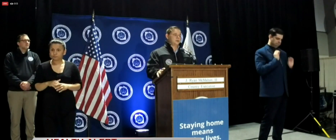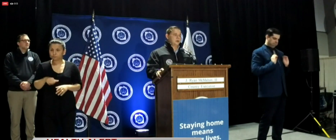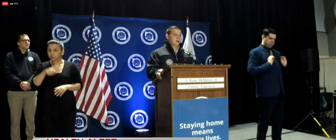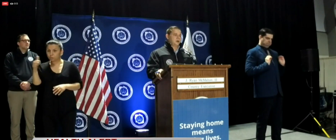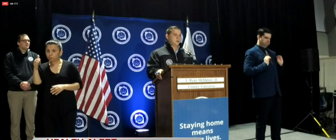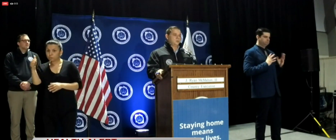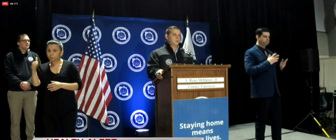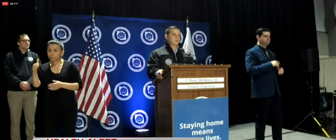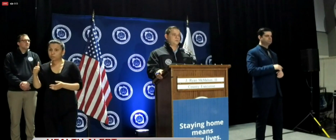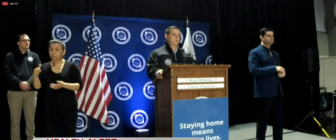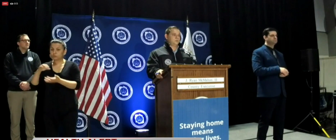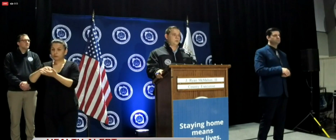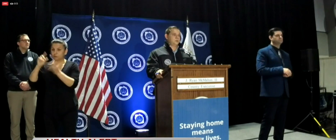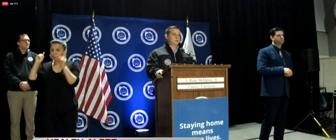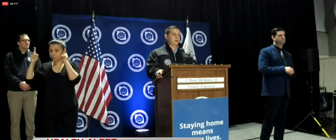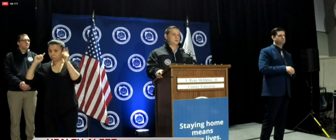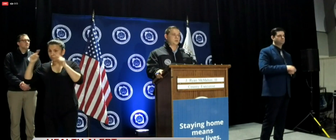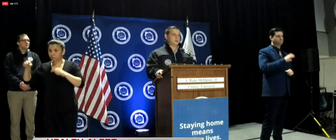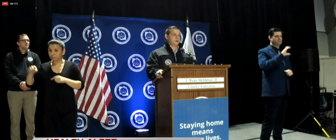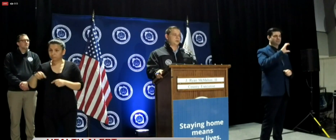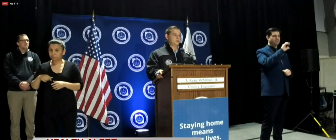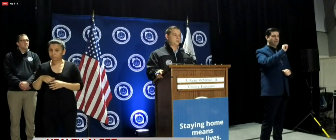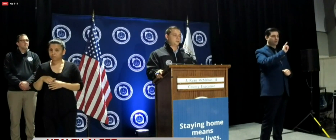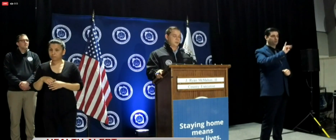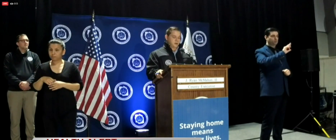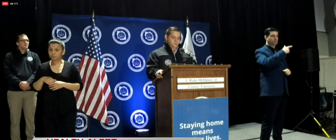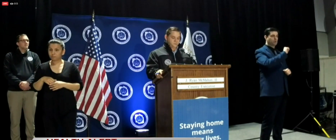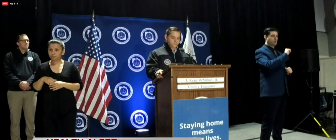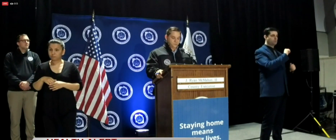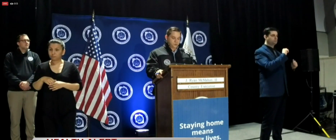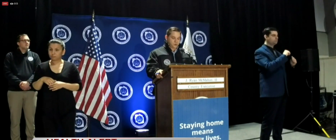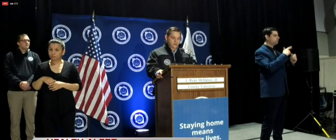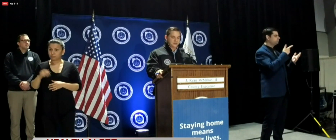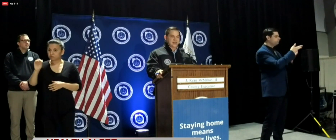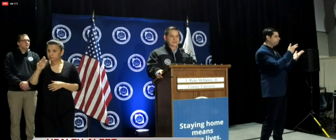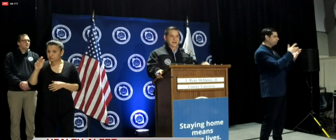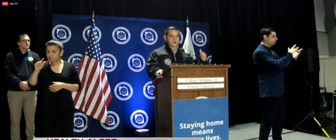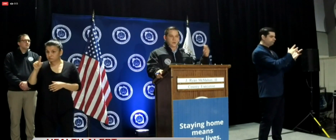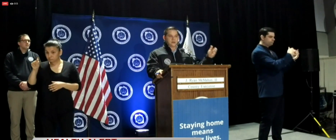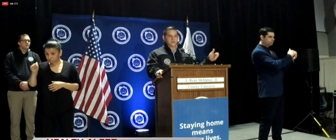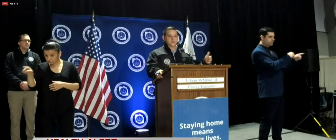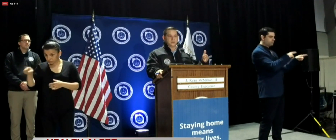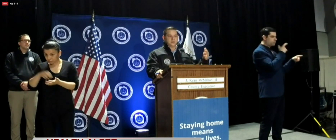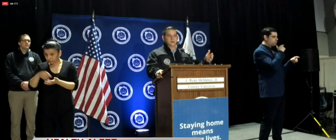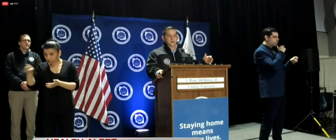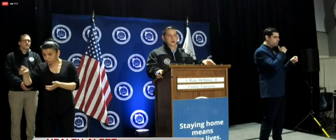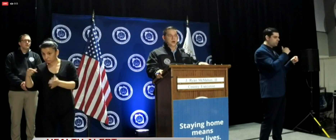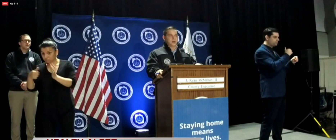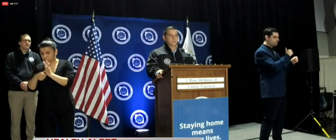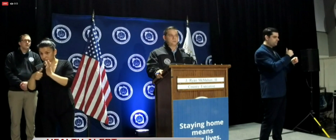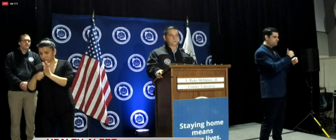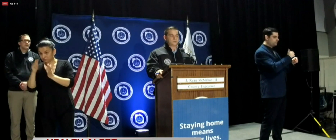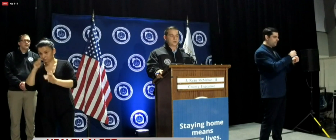testing. We've been in touch with their leadership there. So I think that's kind of why you've seen it.